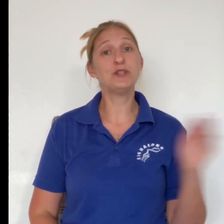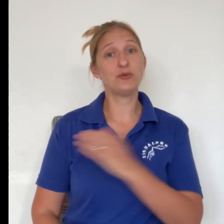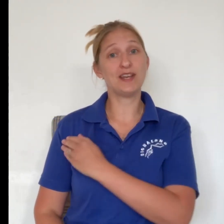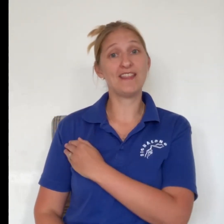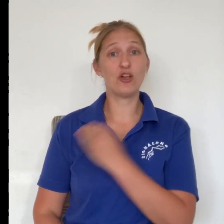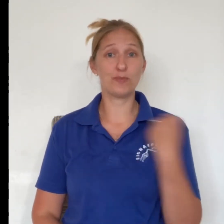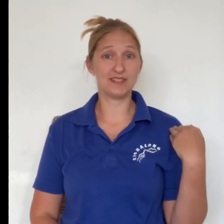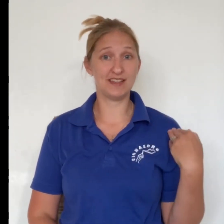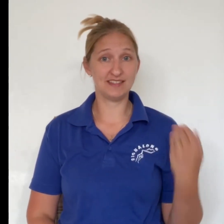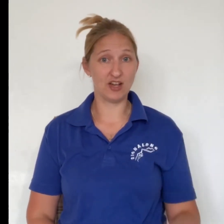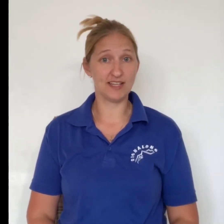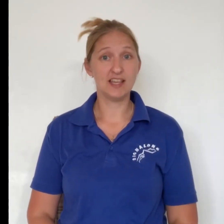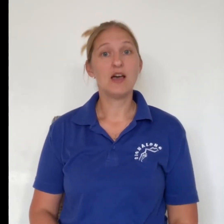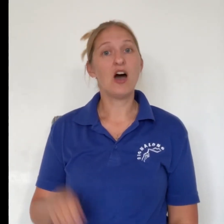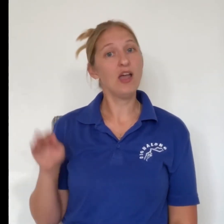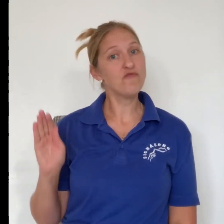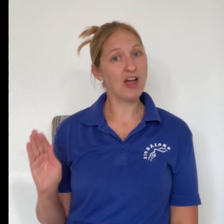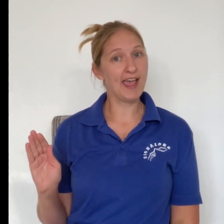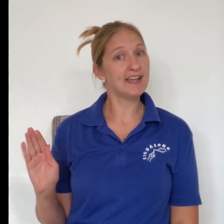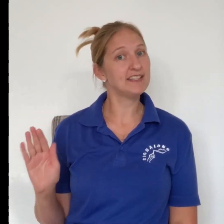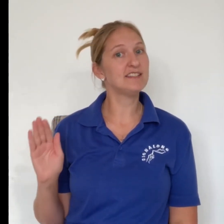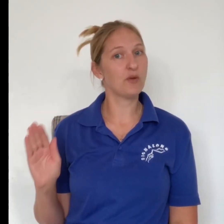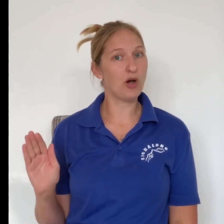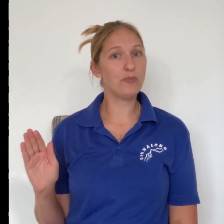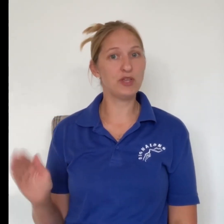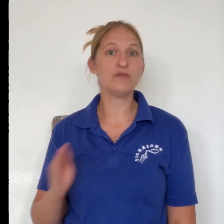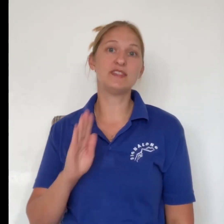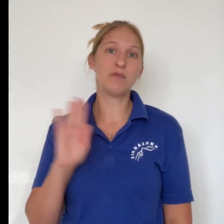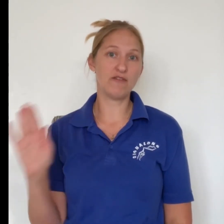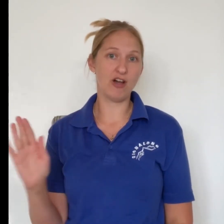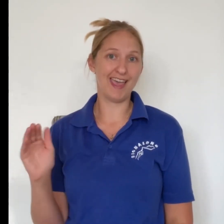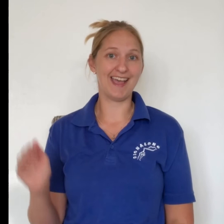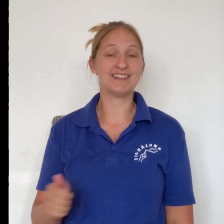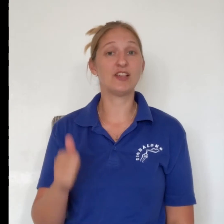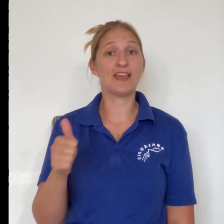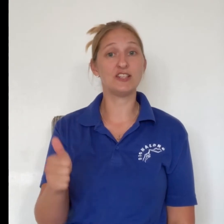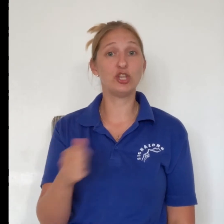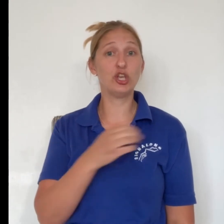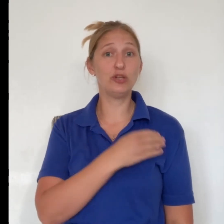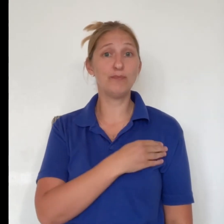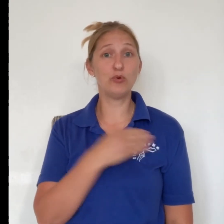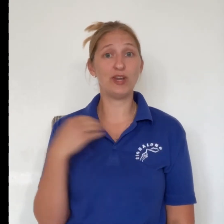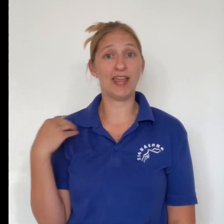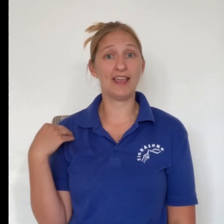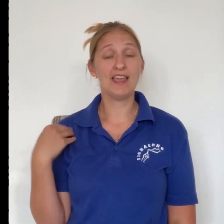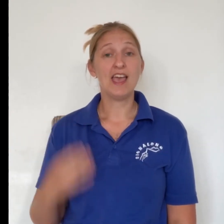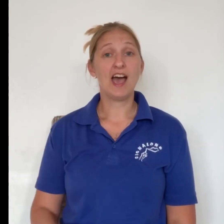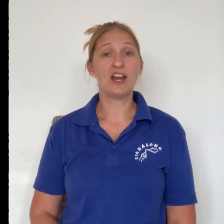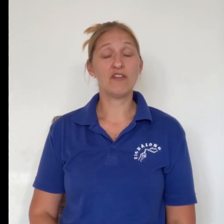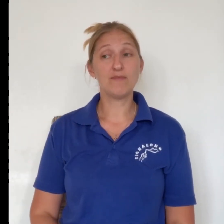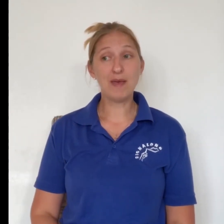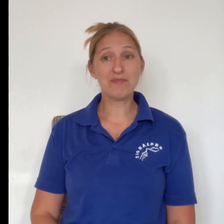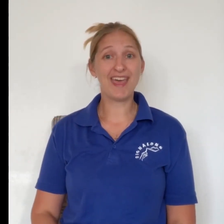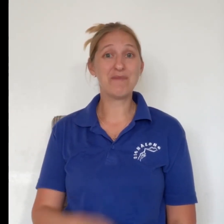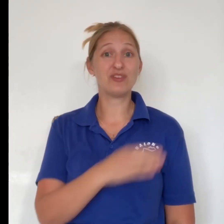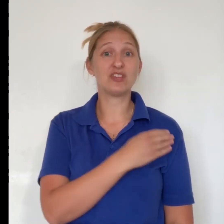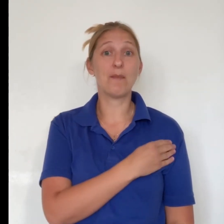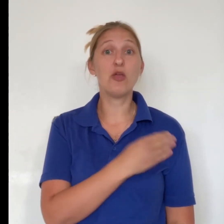doing it the opposite side. I'm right-handed, so I'll be using my right hand. So that is good morning. And I remember that because I'm opening